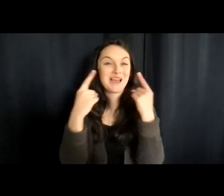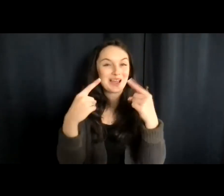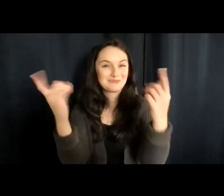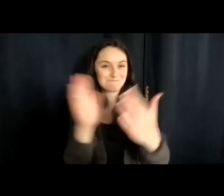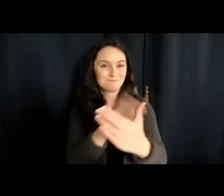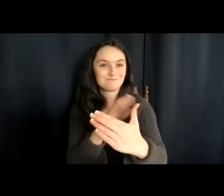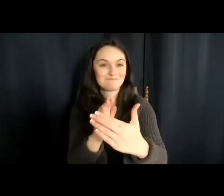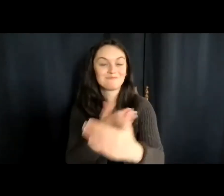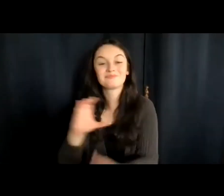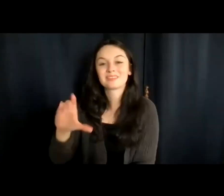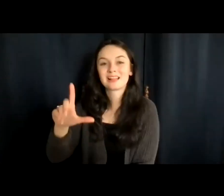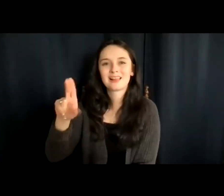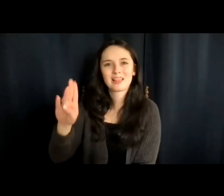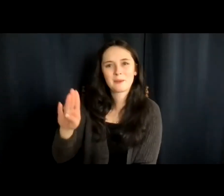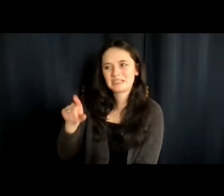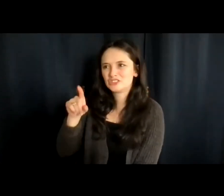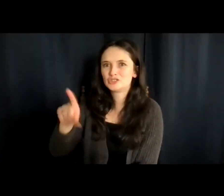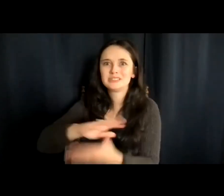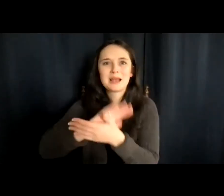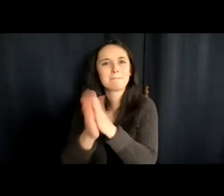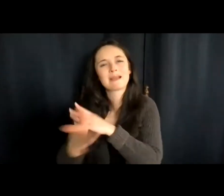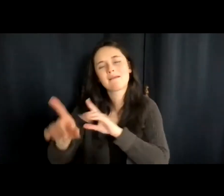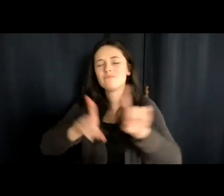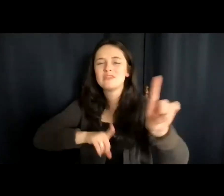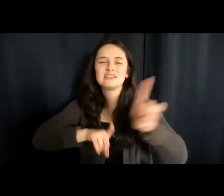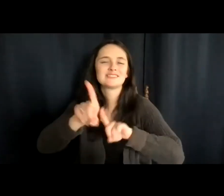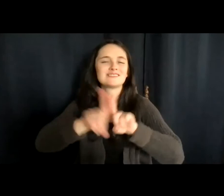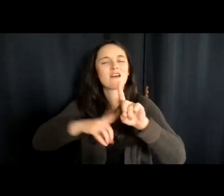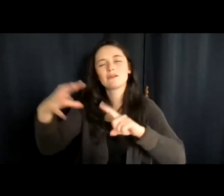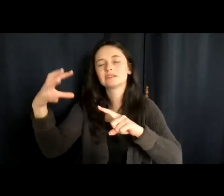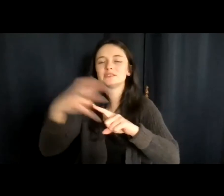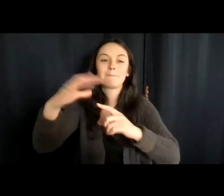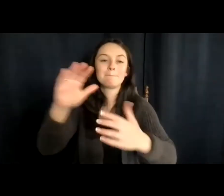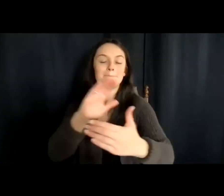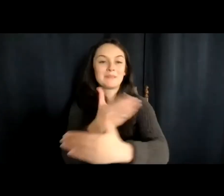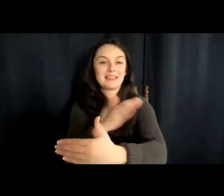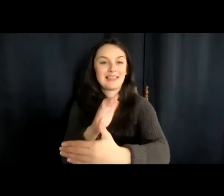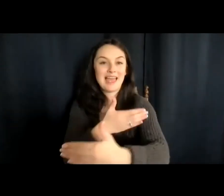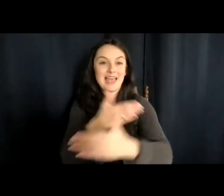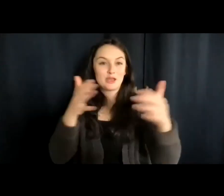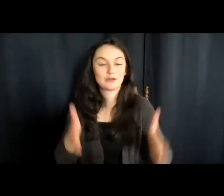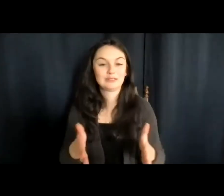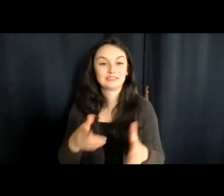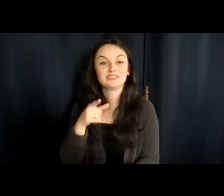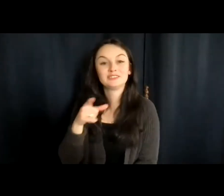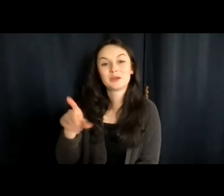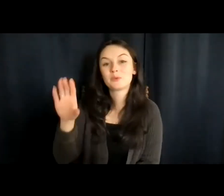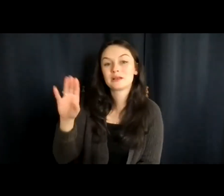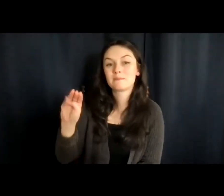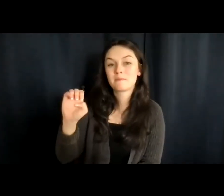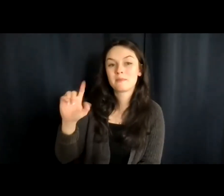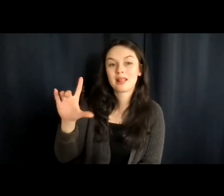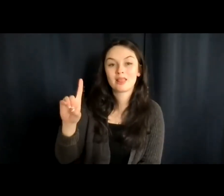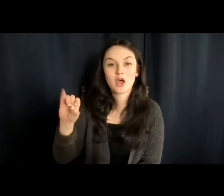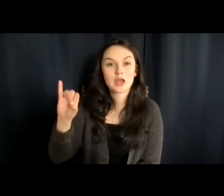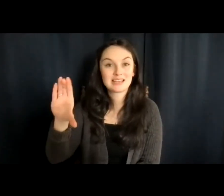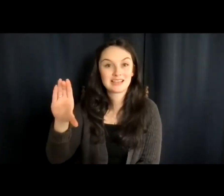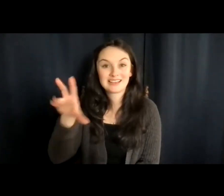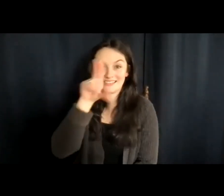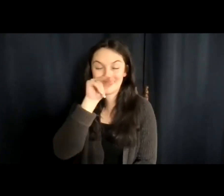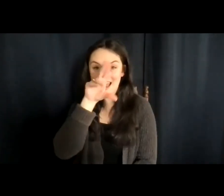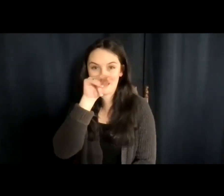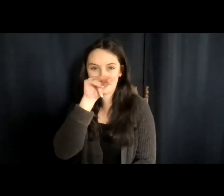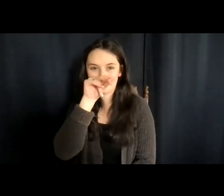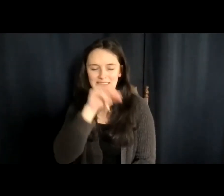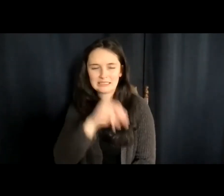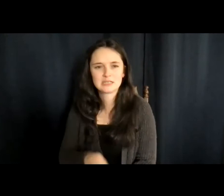became the star player in the club's band, the Melodic Dots. The other club members struggled to keep up with Melba. Jealous